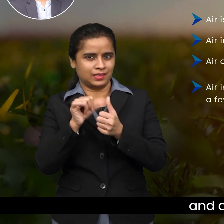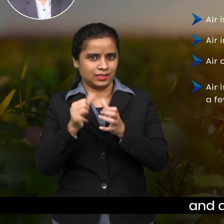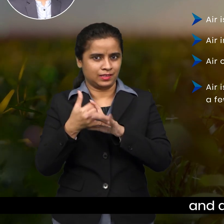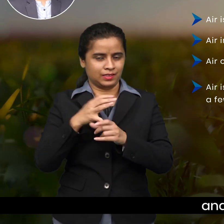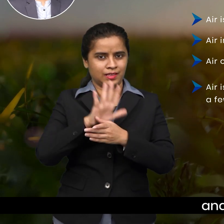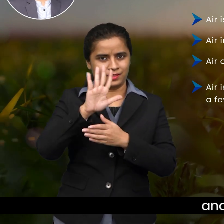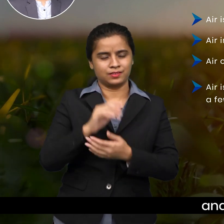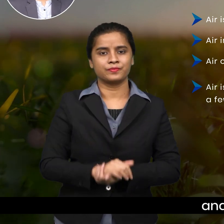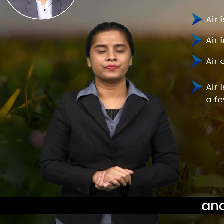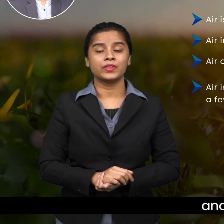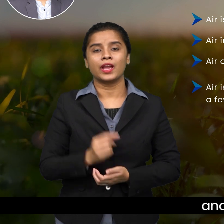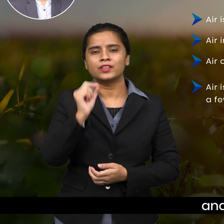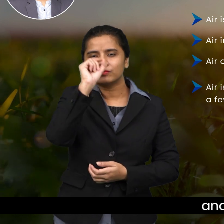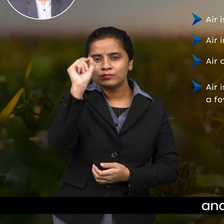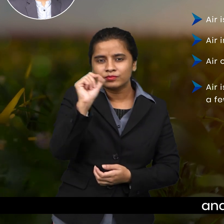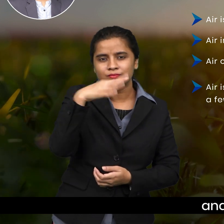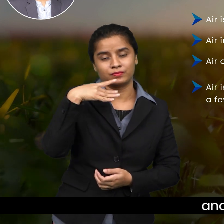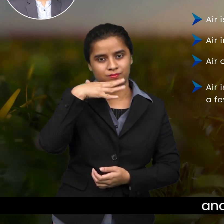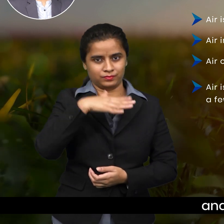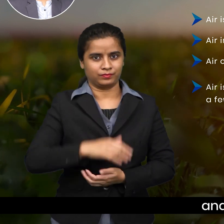gases and dust particles.